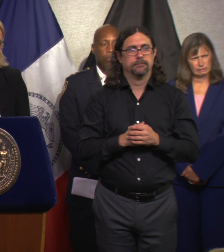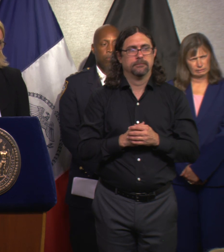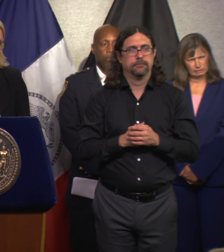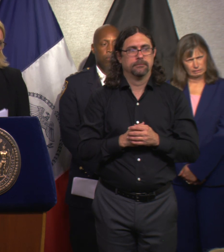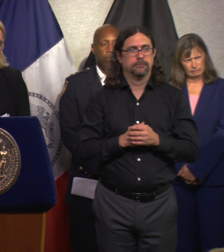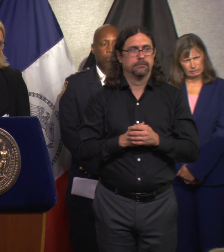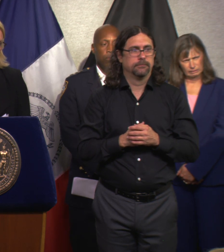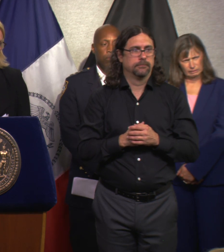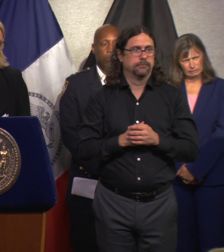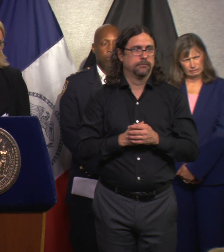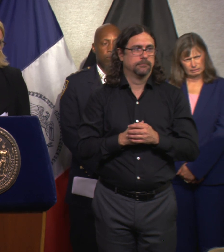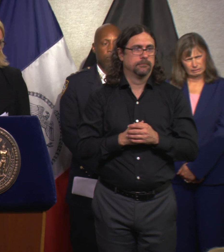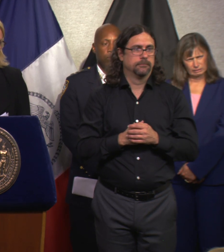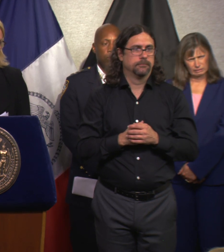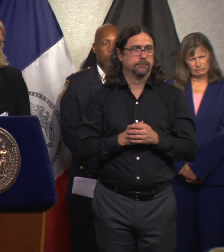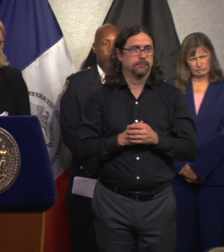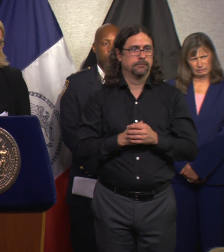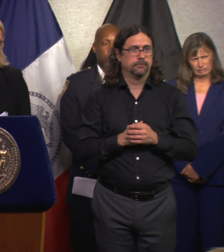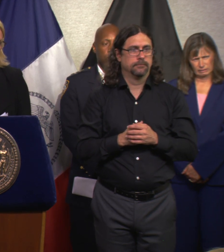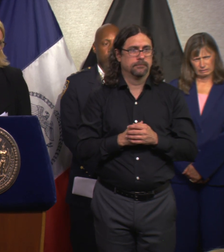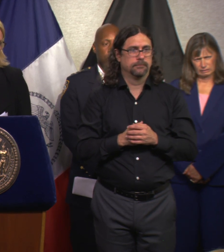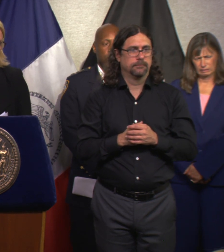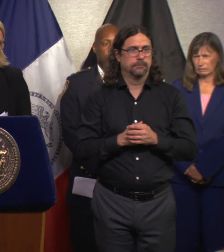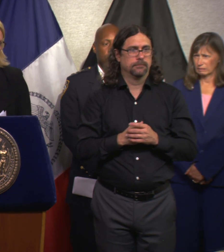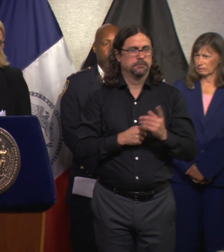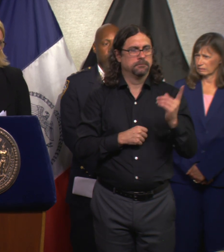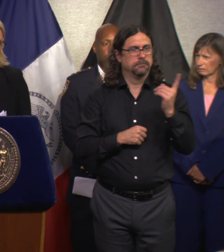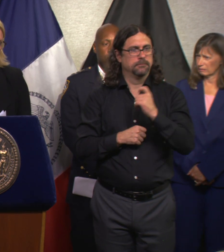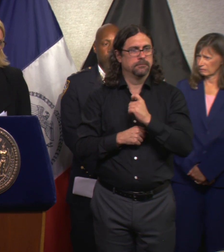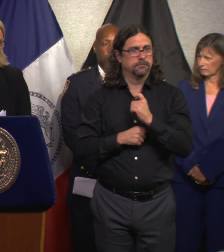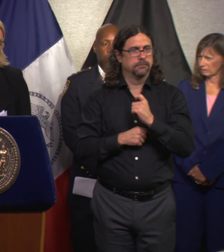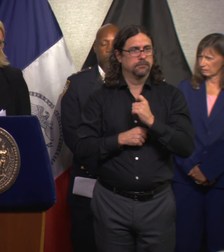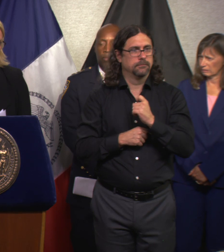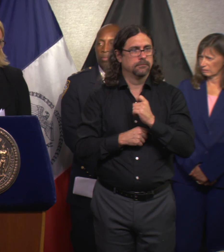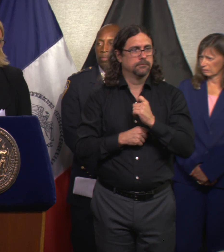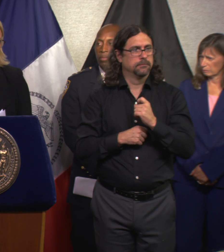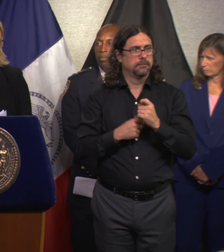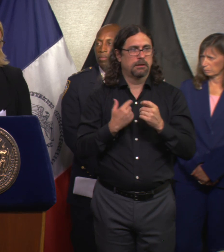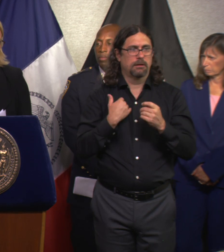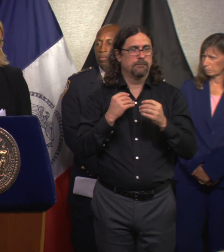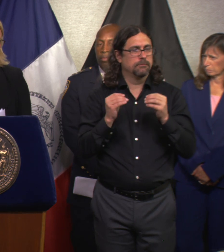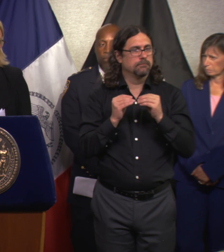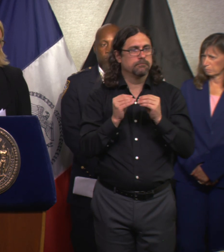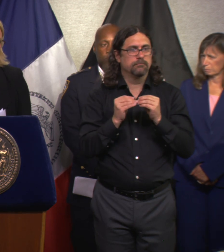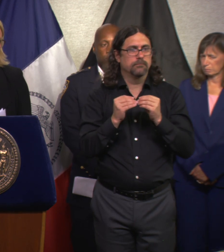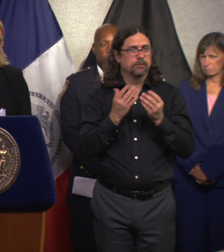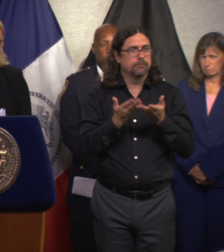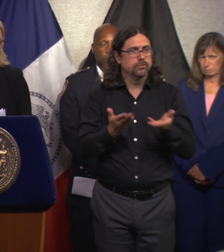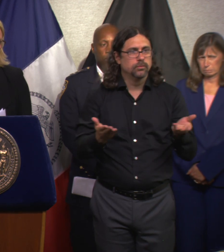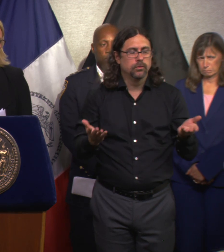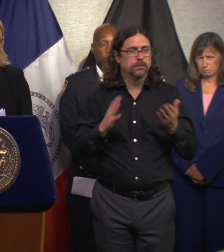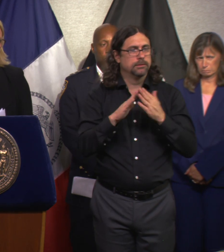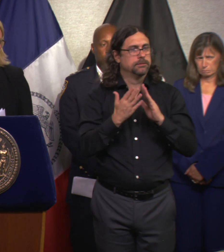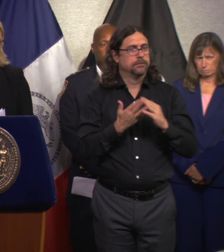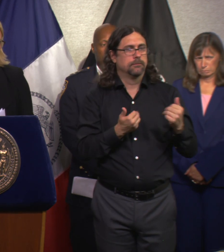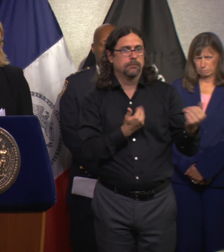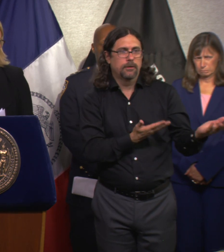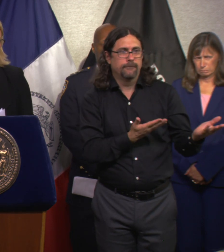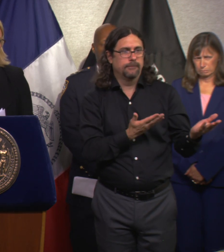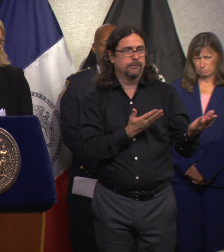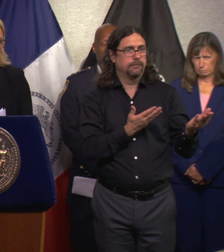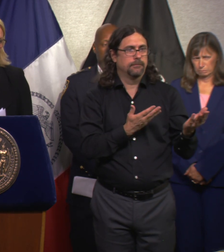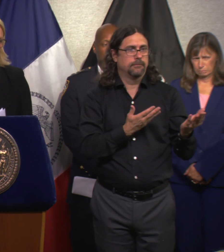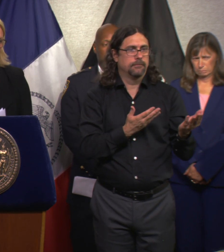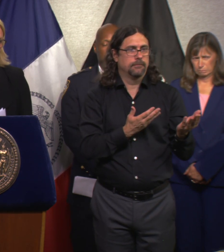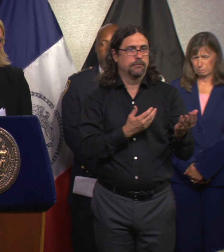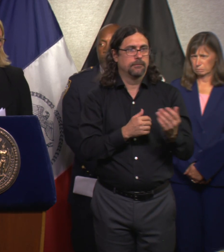Additional resources that the city's gonna have to provide if they do decide to go on with this to sort of mitigate the, whether it's OEM